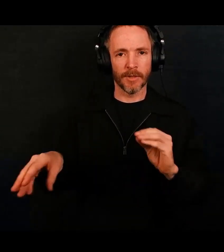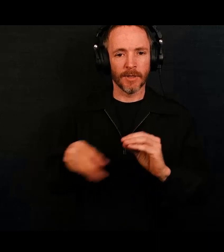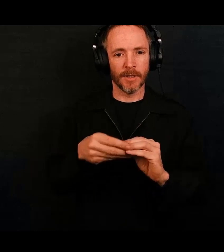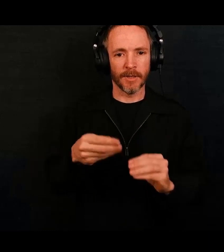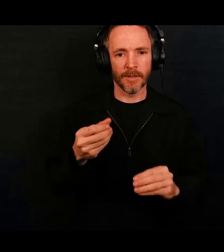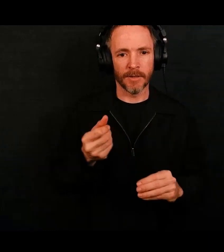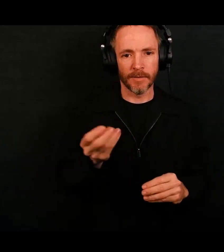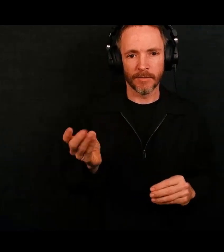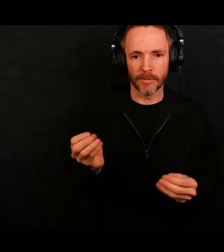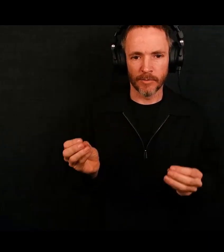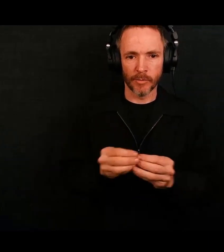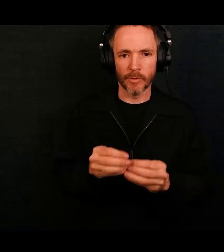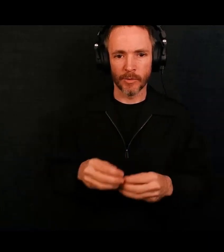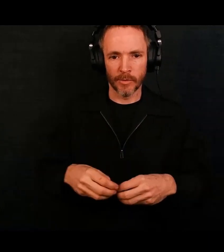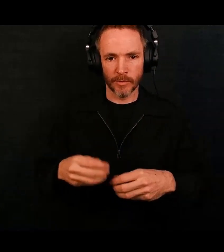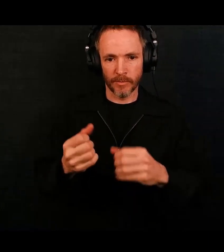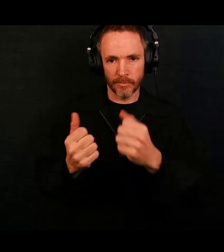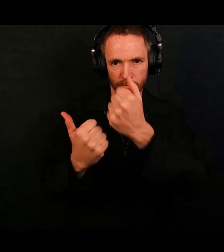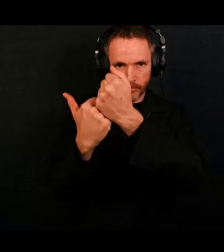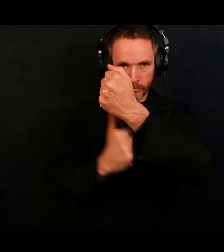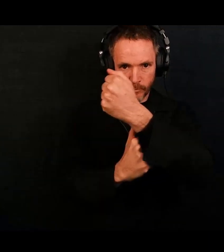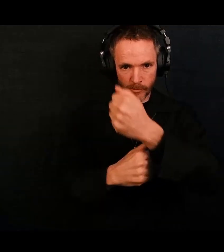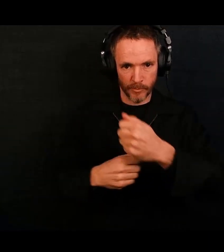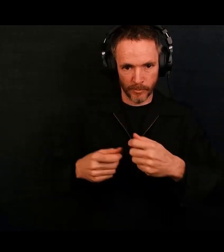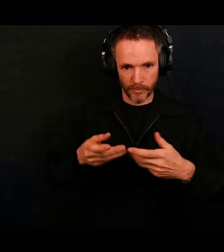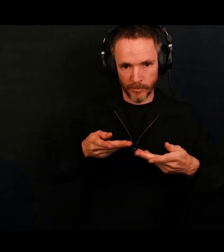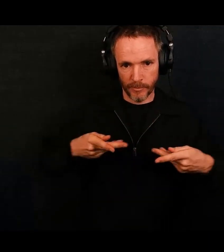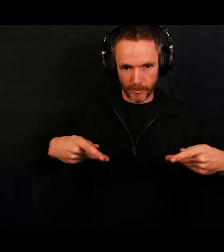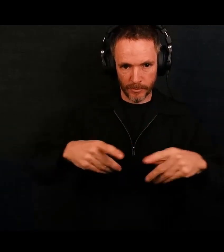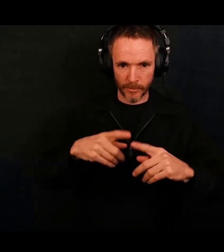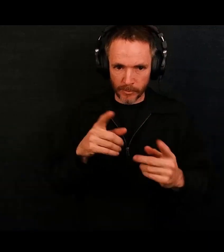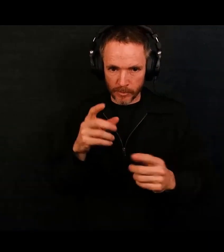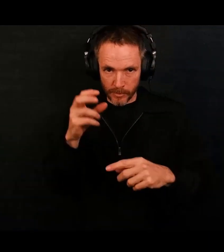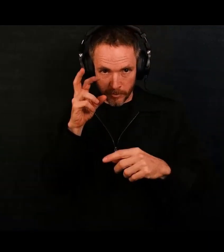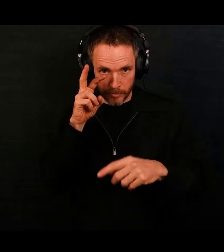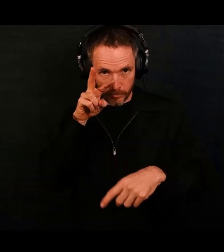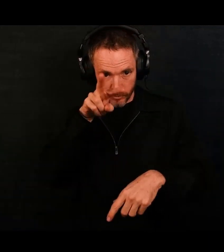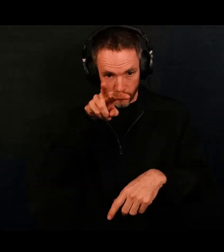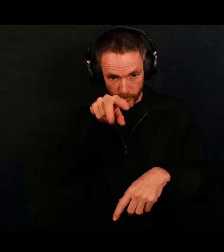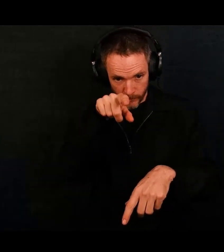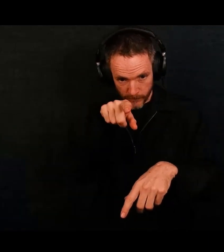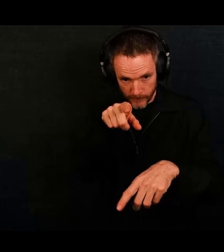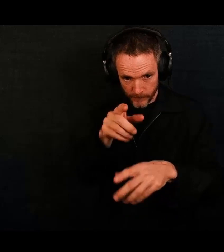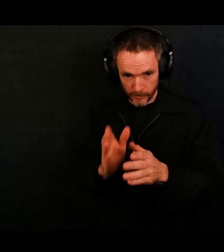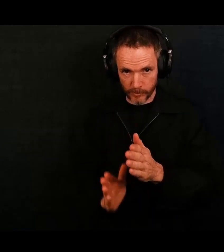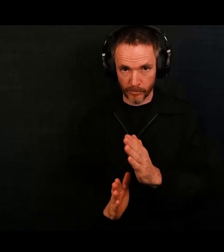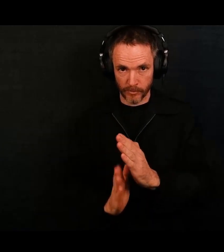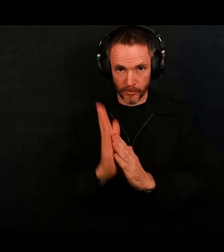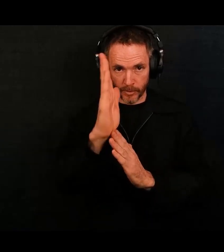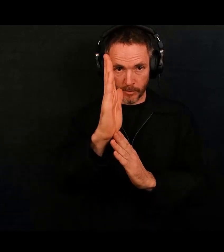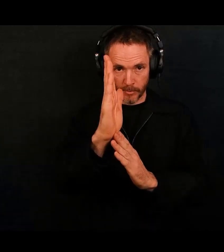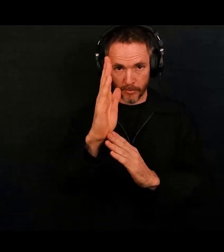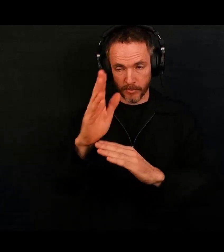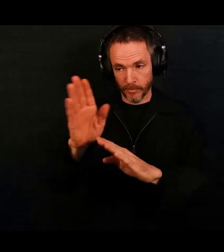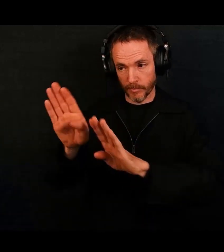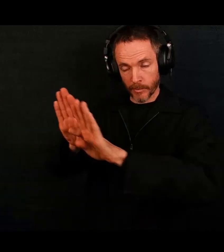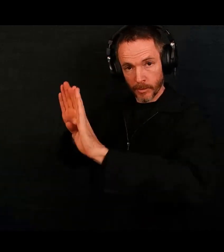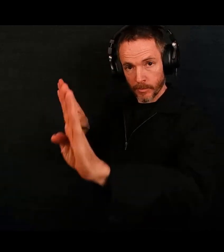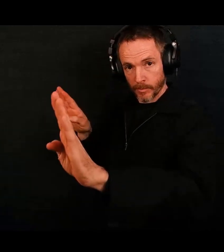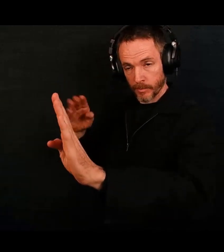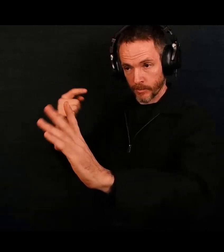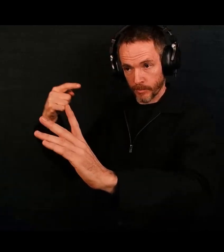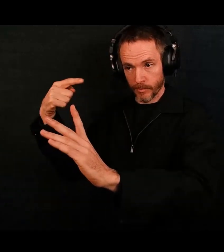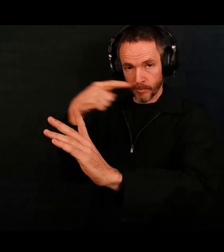here. So what I'm looking at is up this back wall and then up that